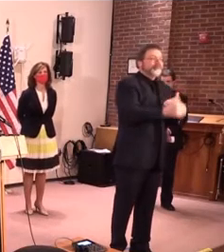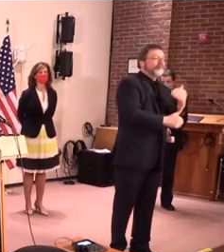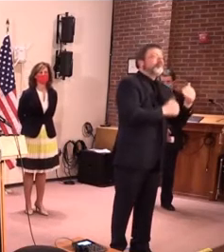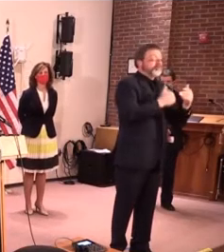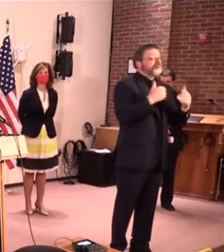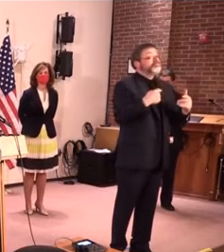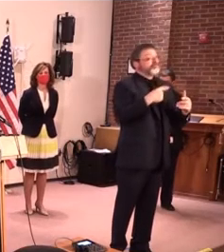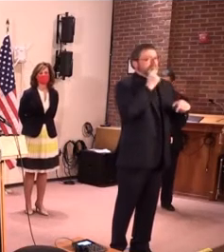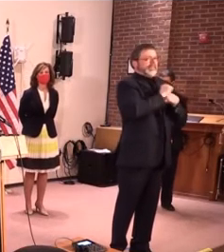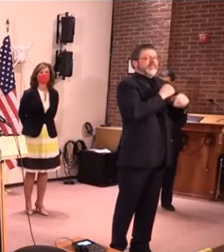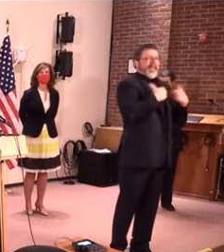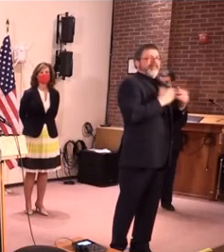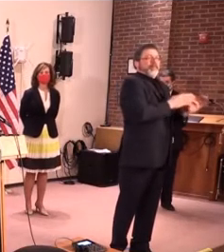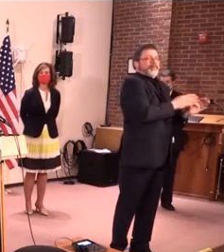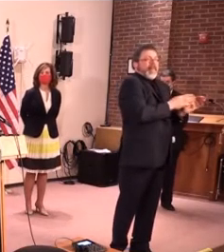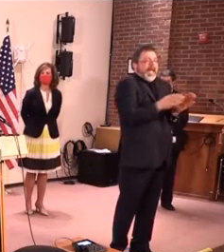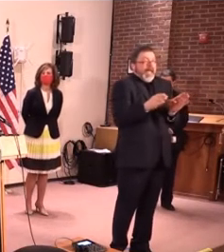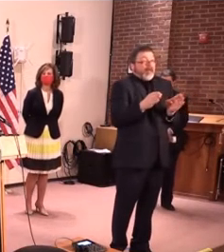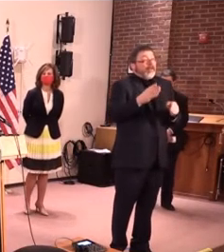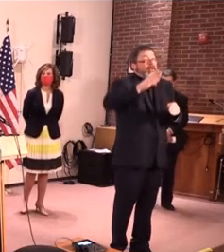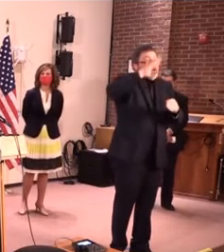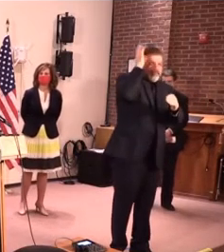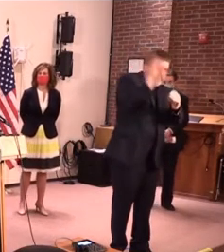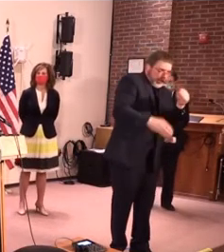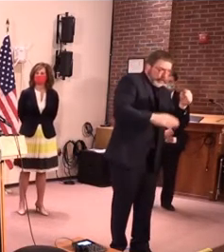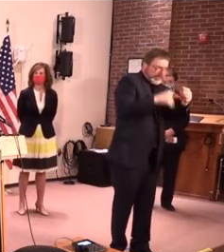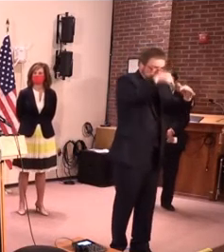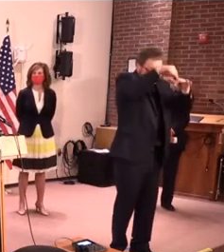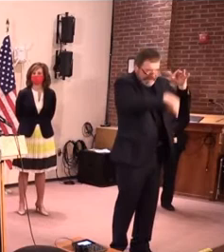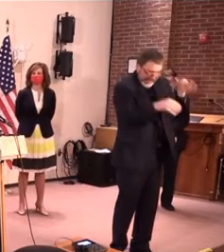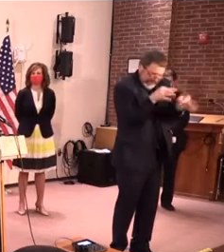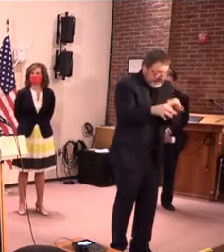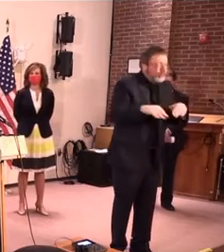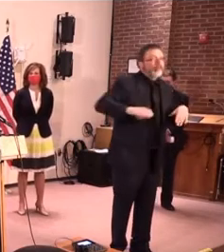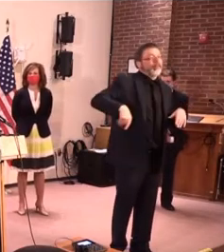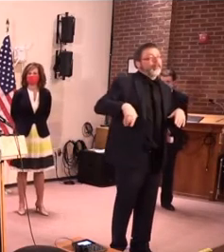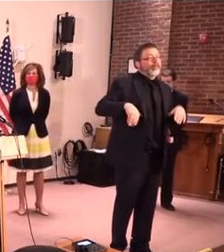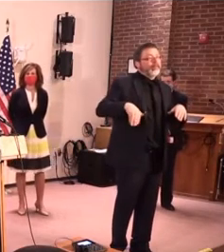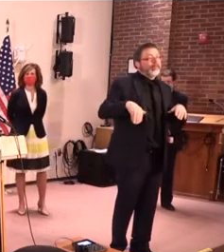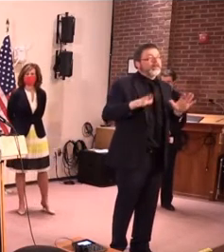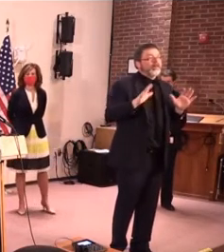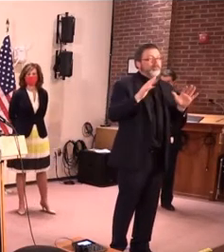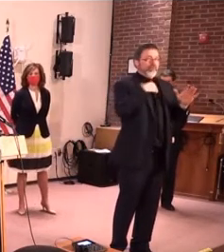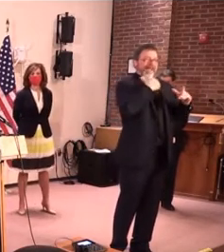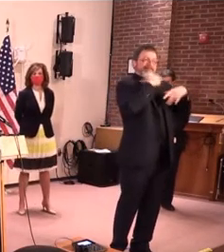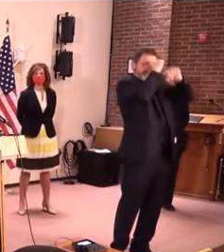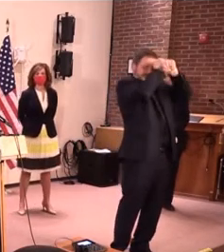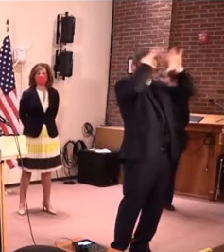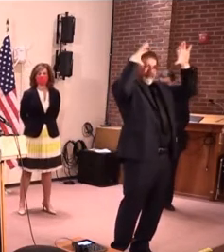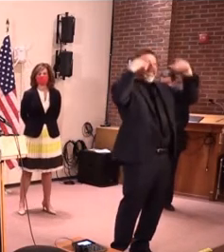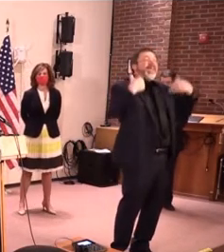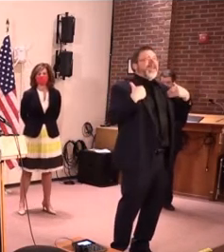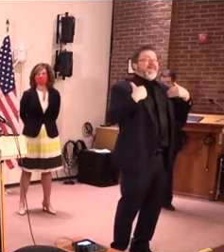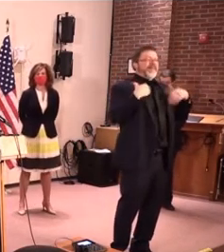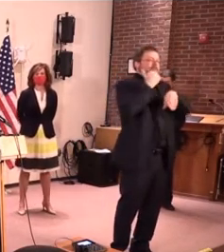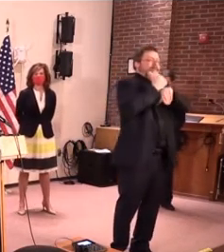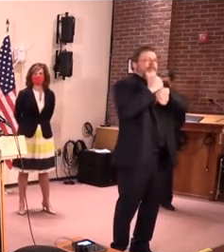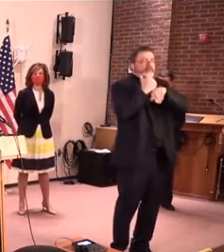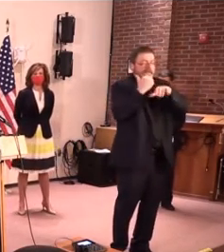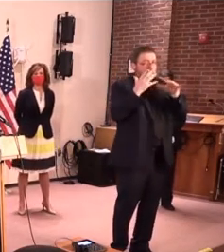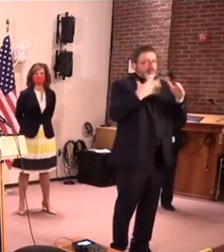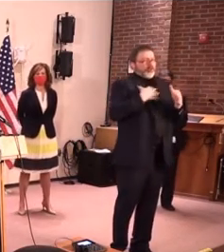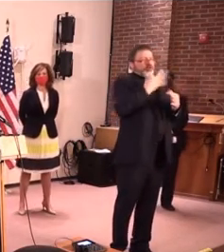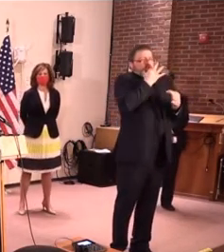yet, but you can rest assured that what we need to do is to get people